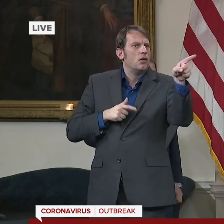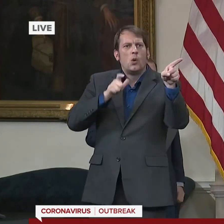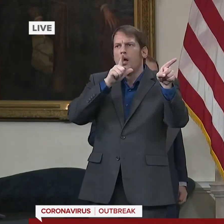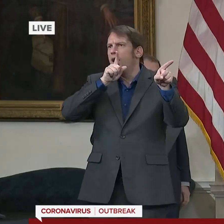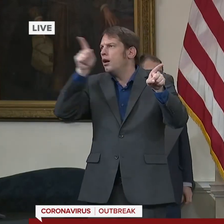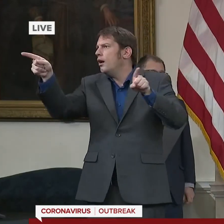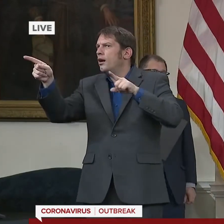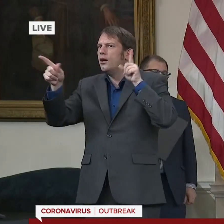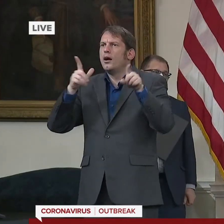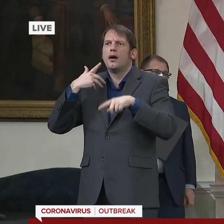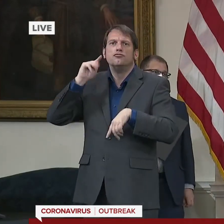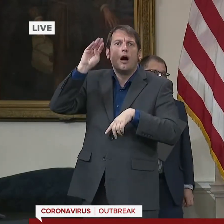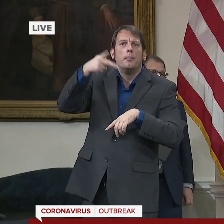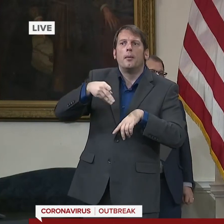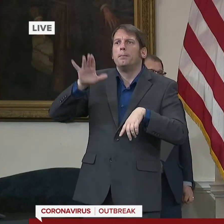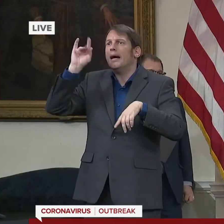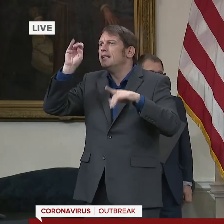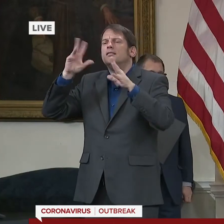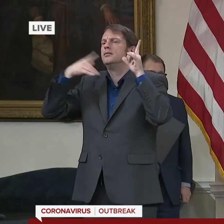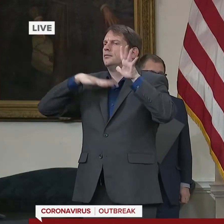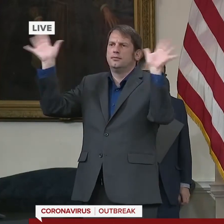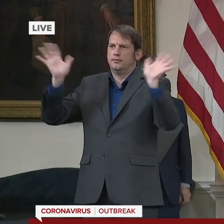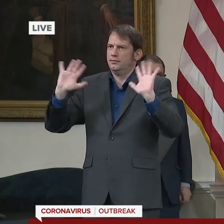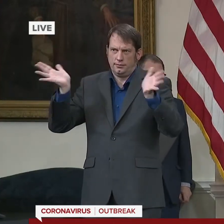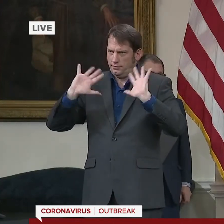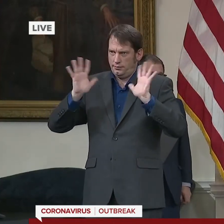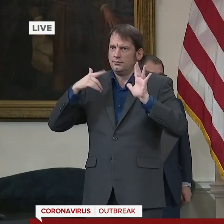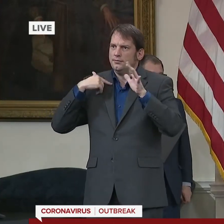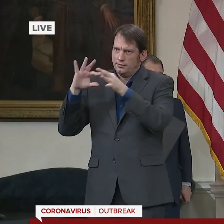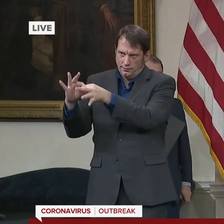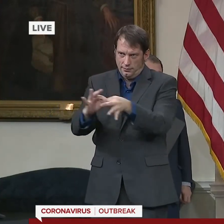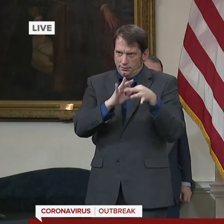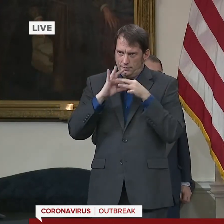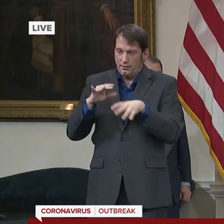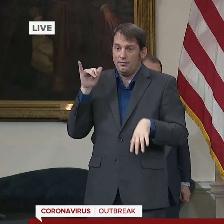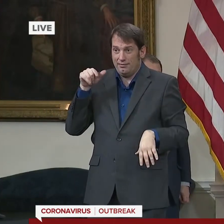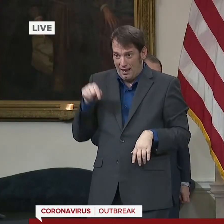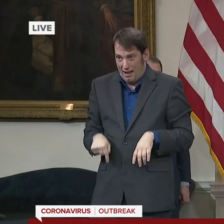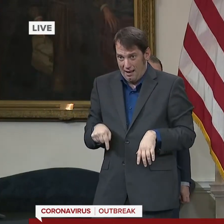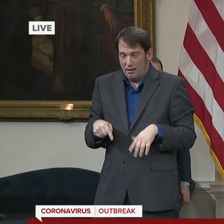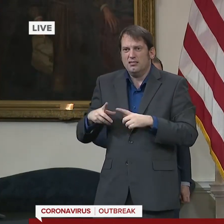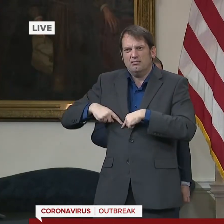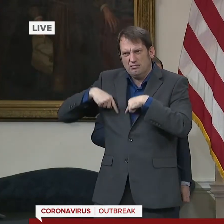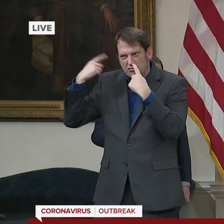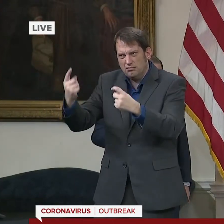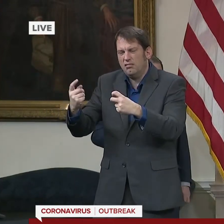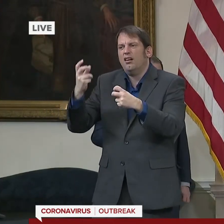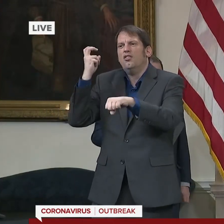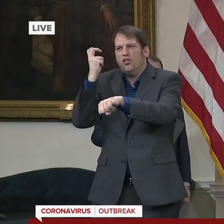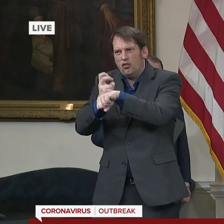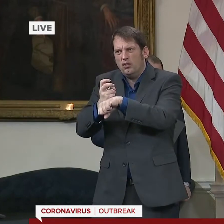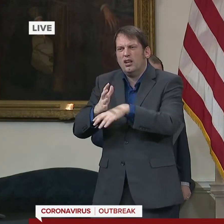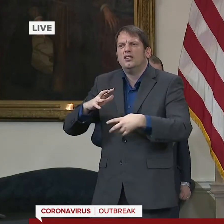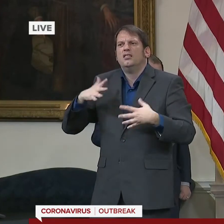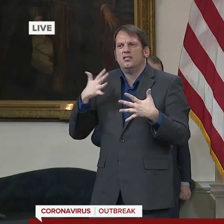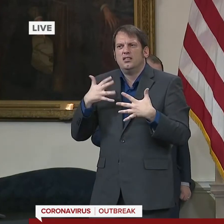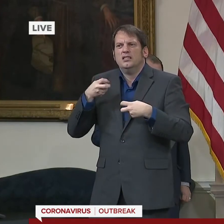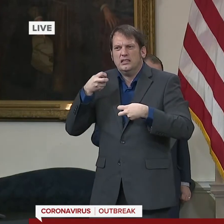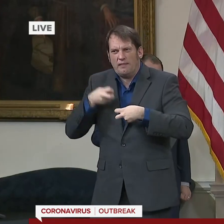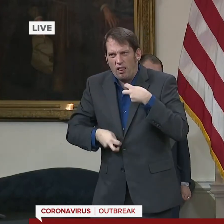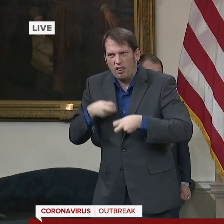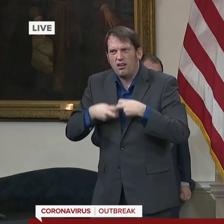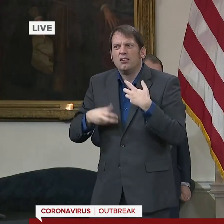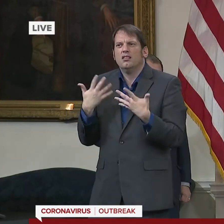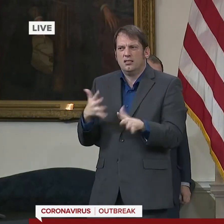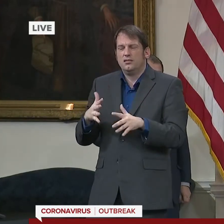holding them back, I don't think. This is a very difficult thing. Operation Warp Speed is actually a year or so ahead